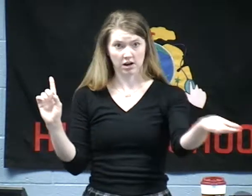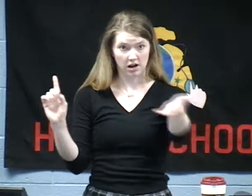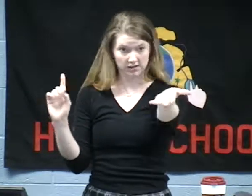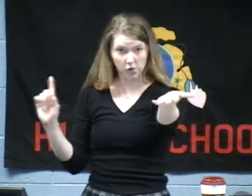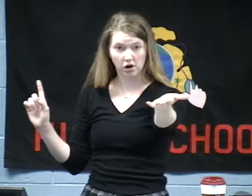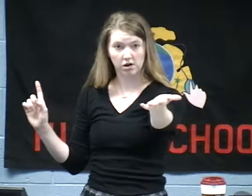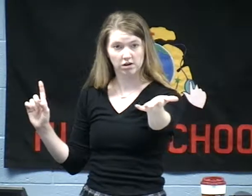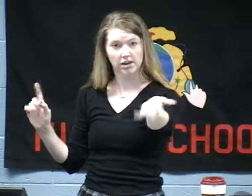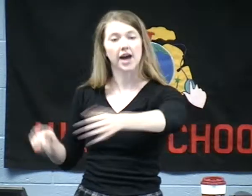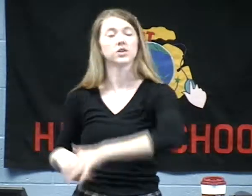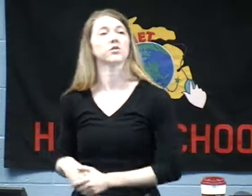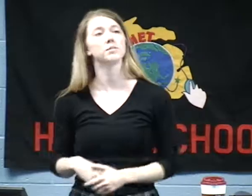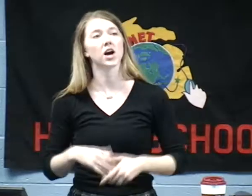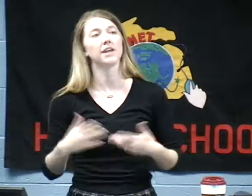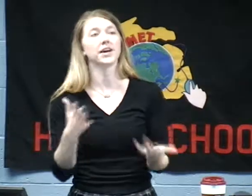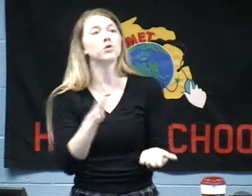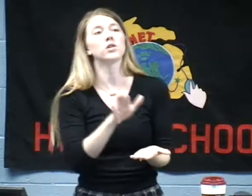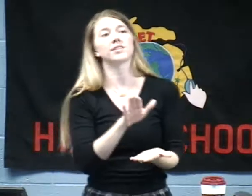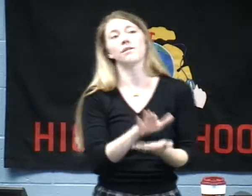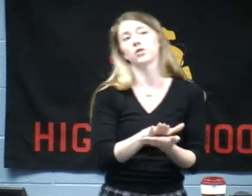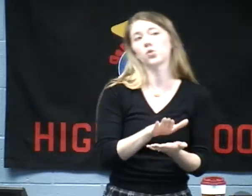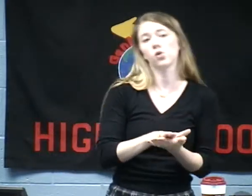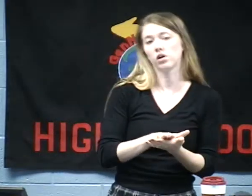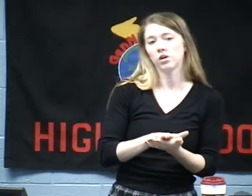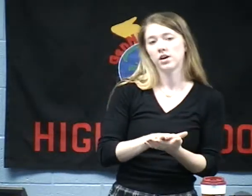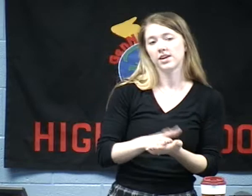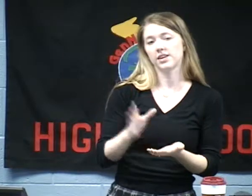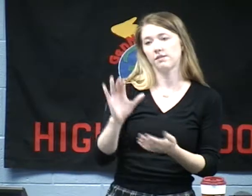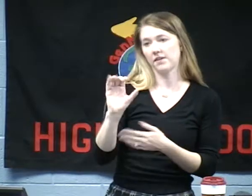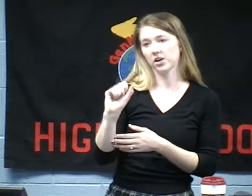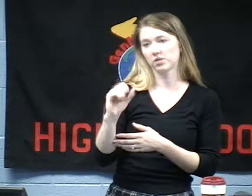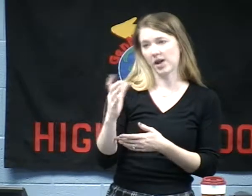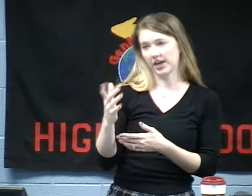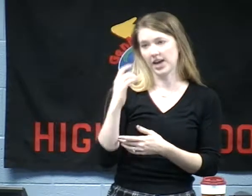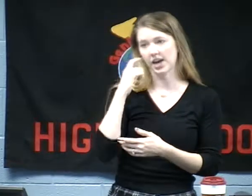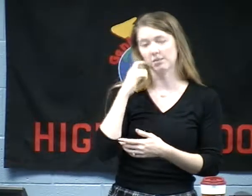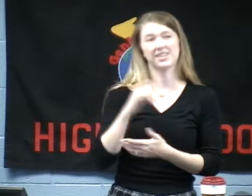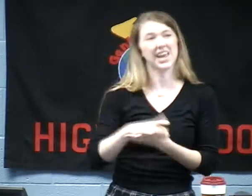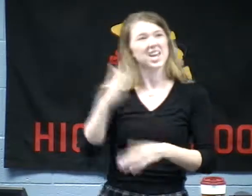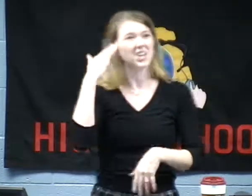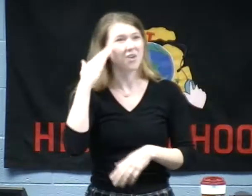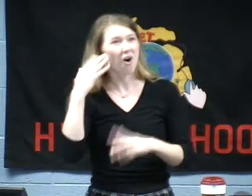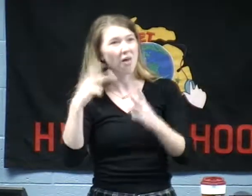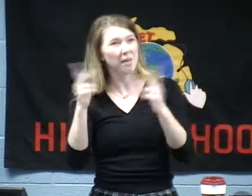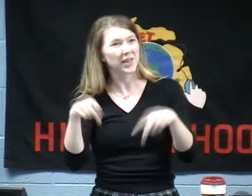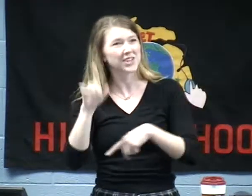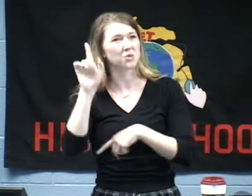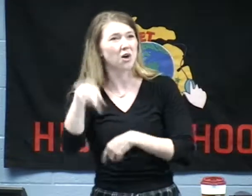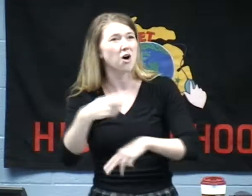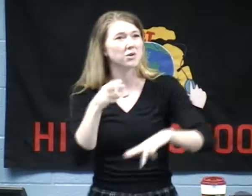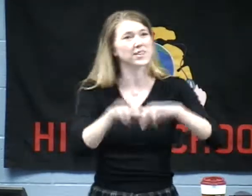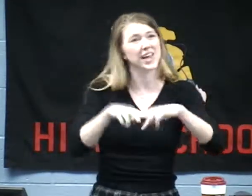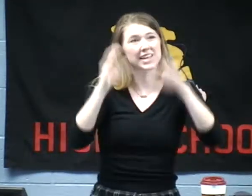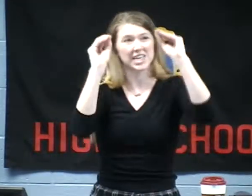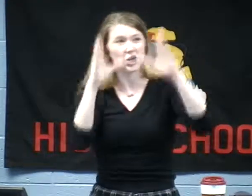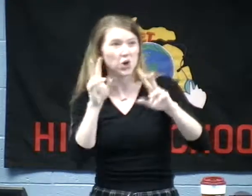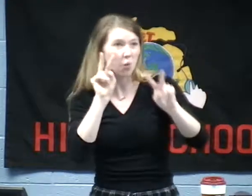A school. Yeah, so if I don't know the sign for school, instead of fingerspelling it, I'm going to say, you know, that place you go, you sit, teacher,